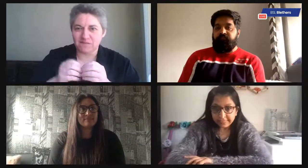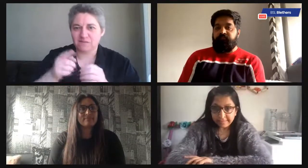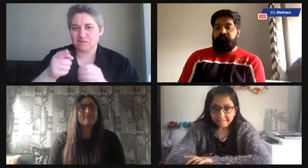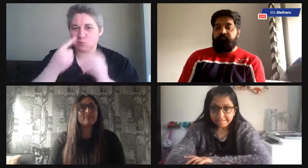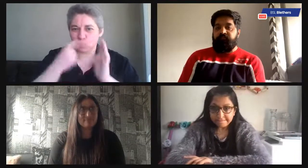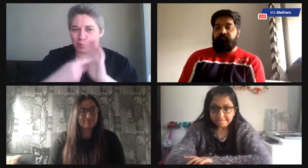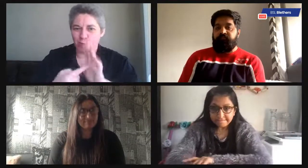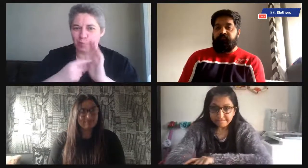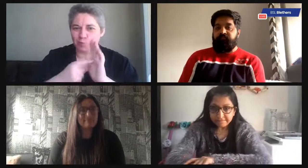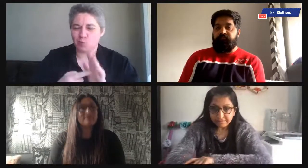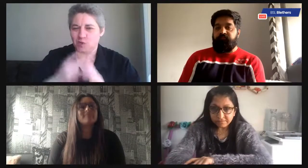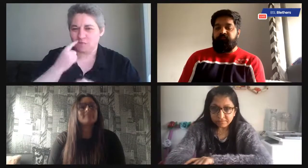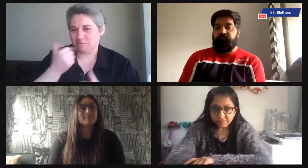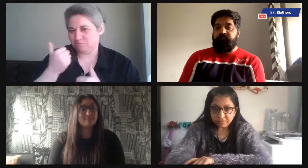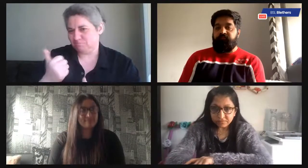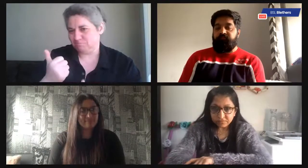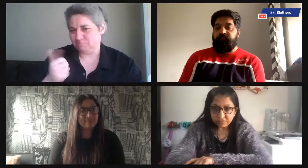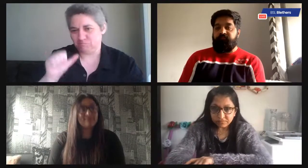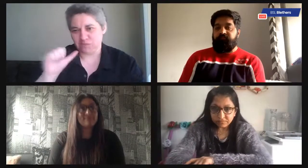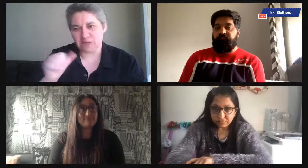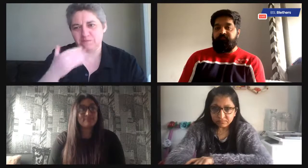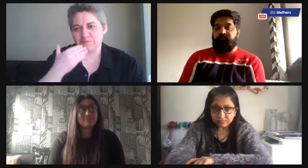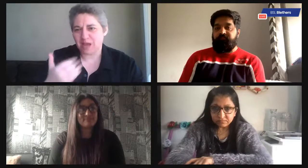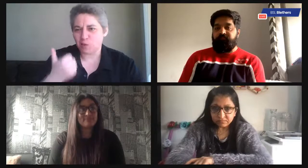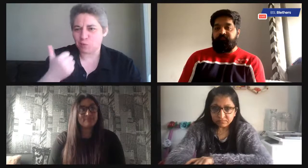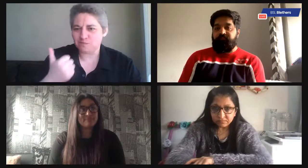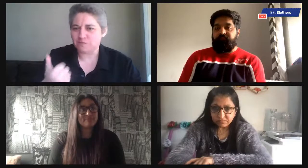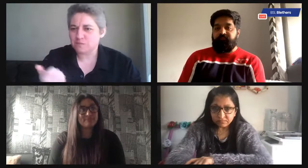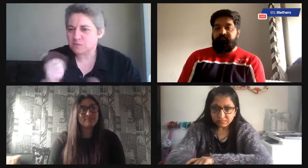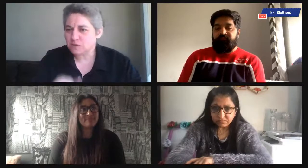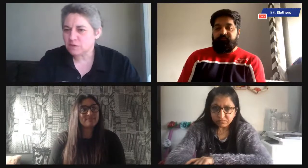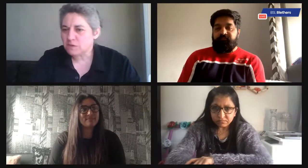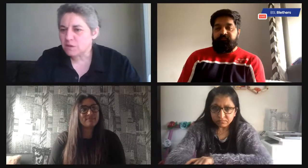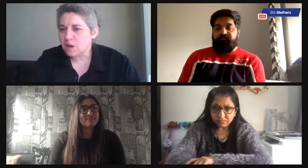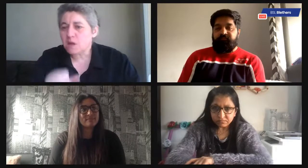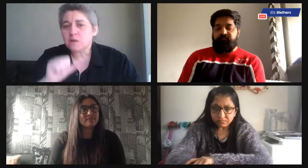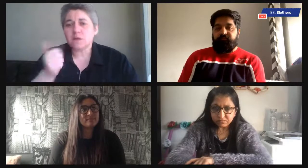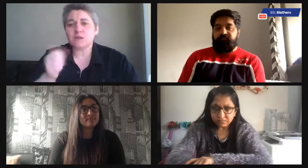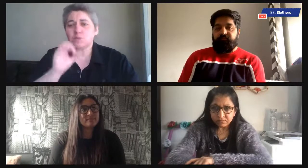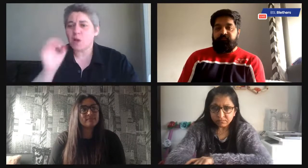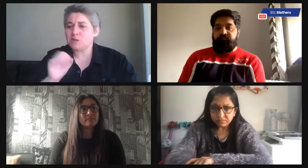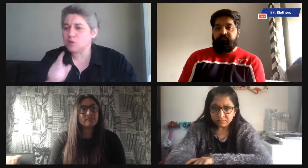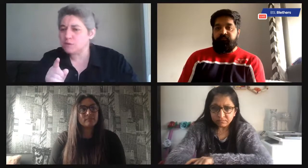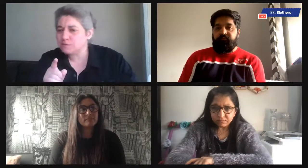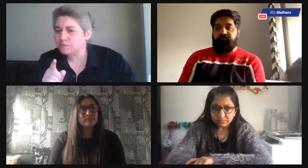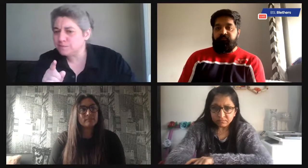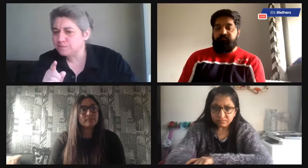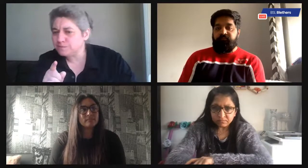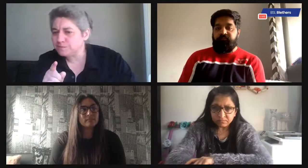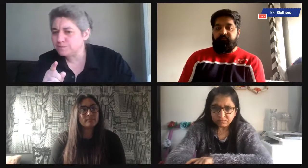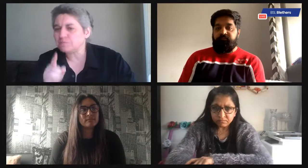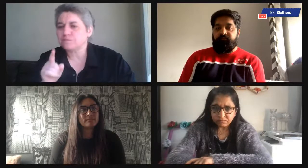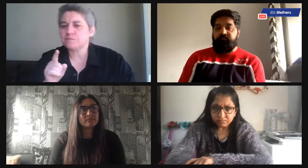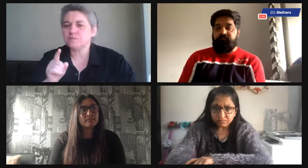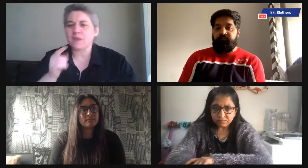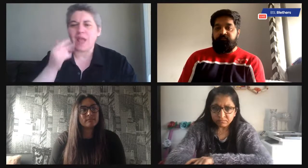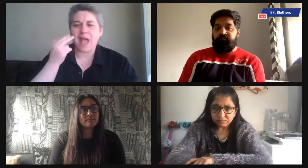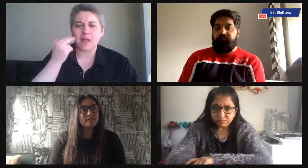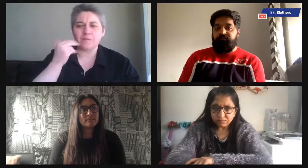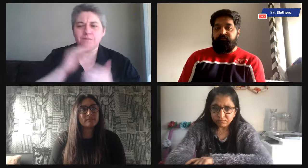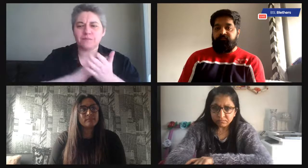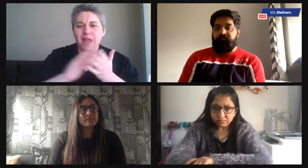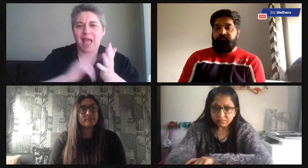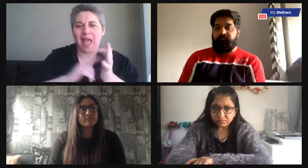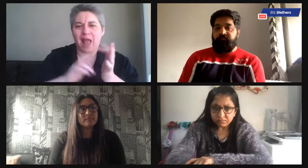props to show them, like in the crafts. So you're showing people a practical way how to recycle and be responsible.